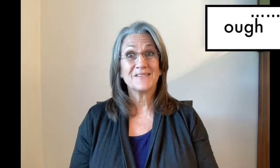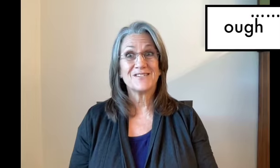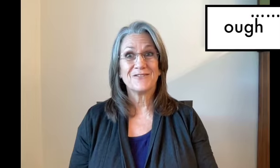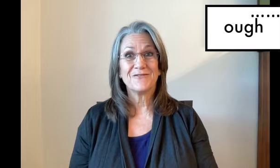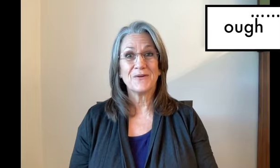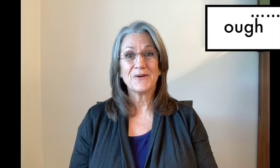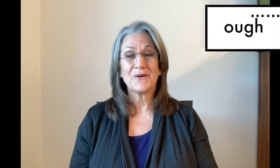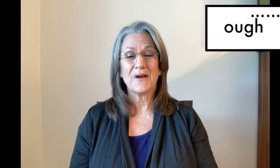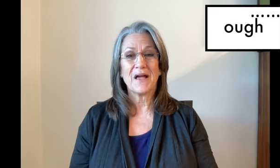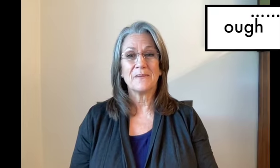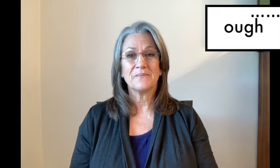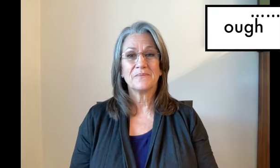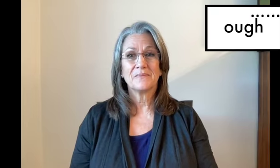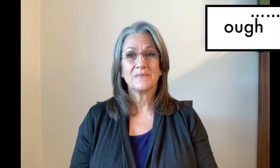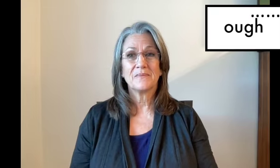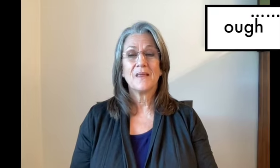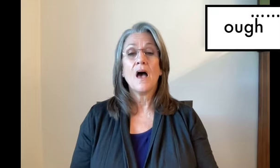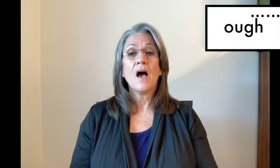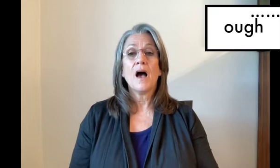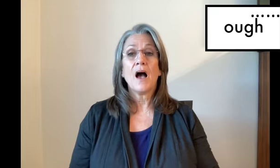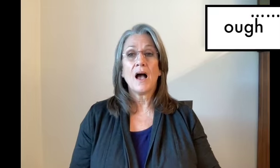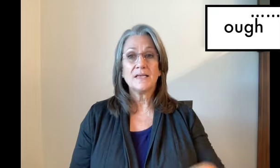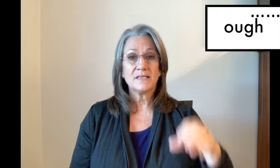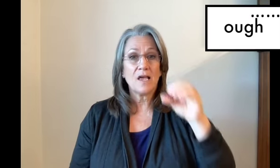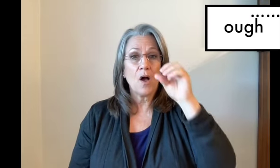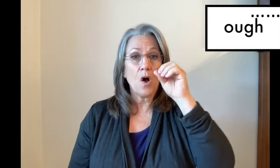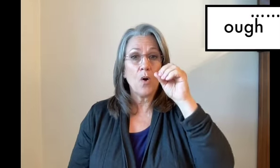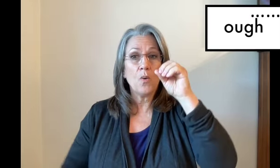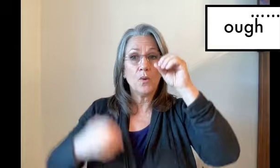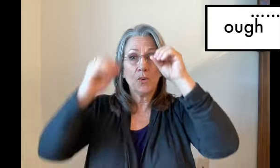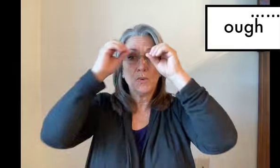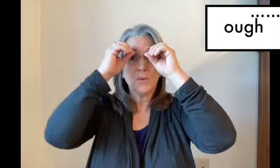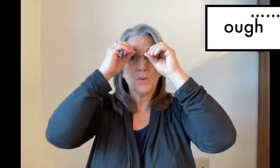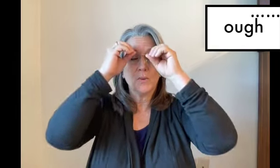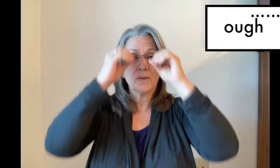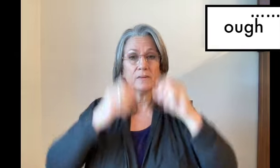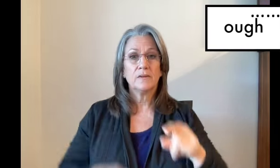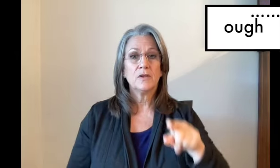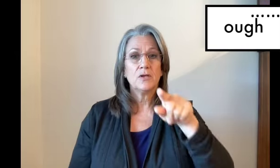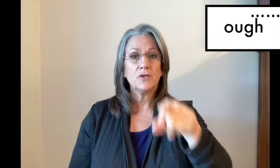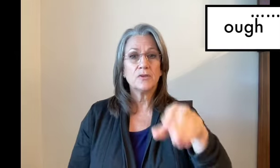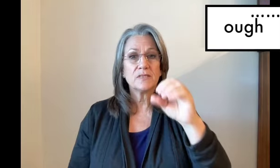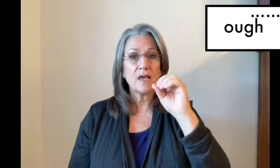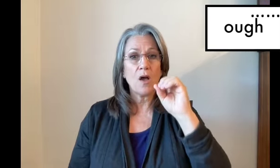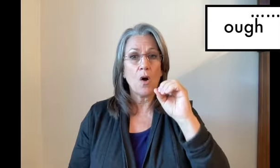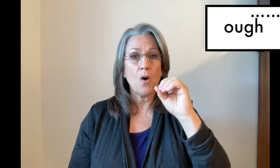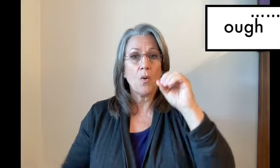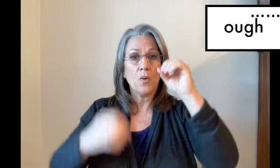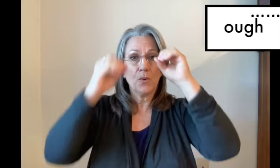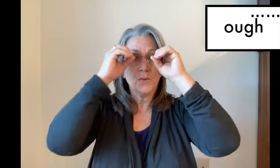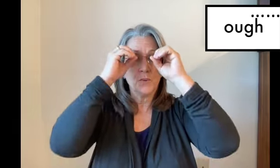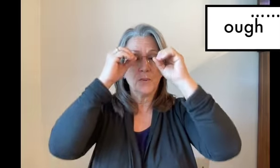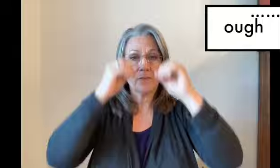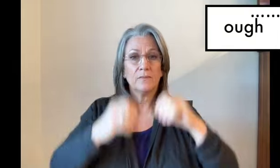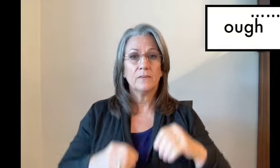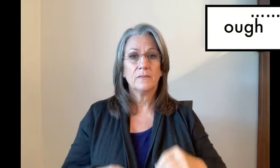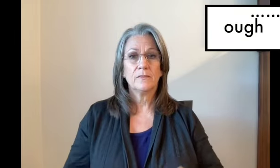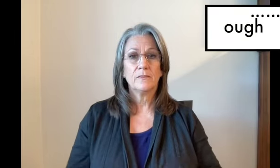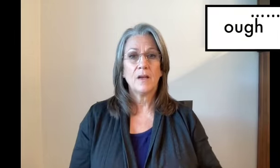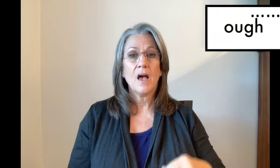Monster phonogram. I say o, oo. You say o, oo.